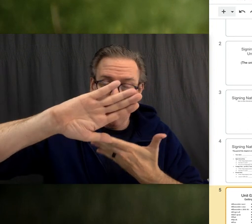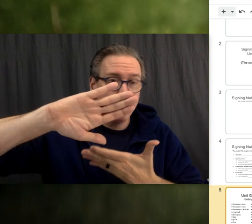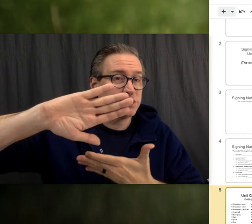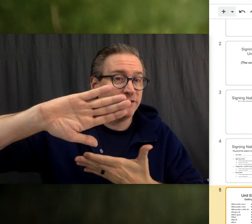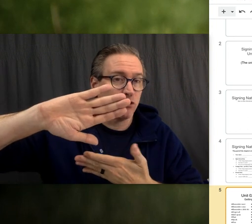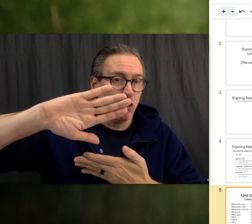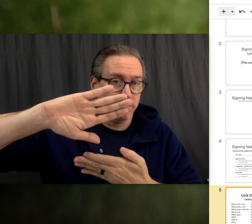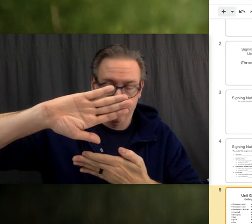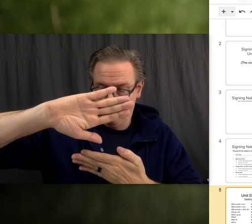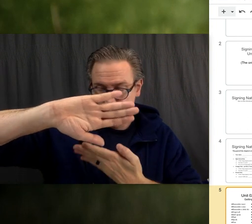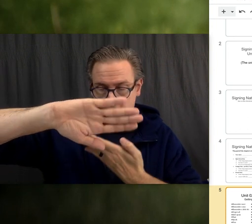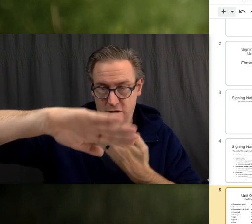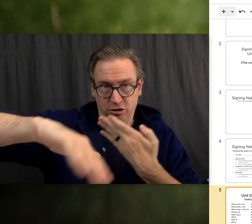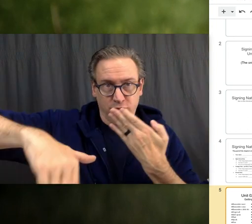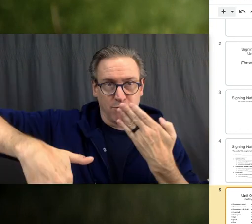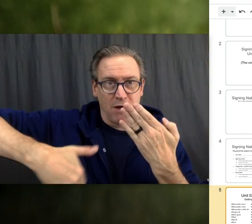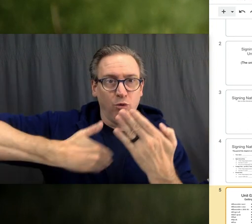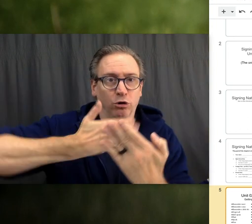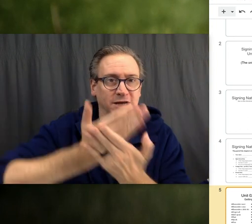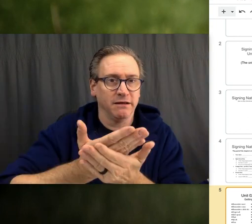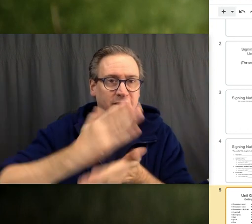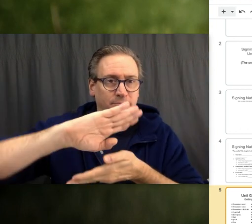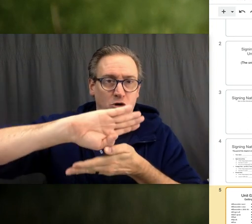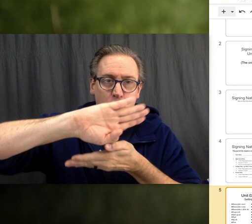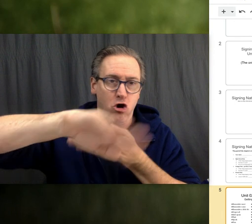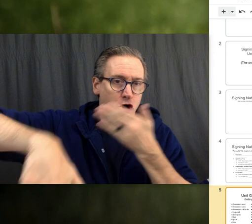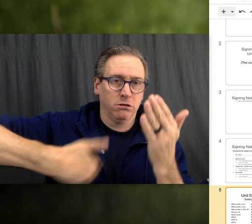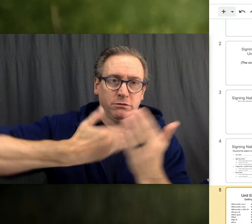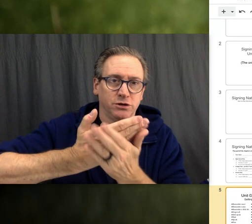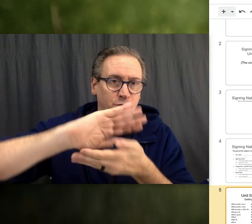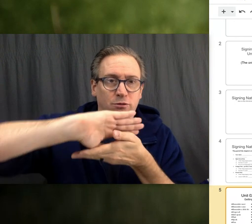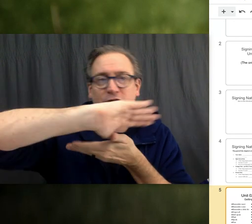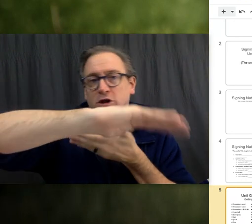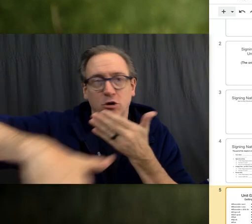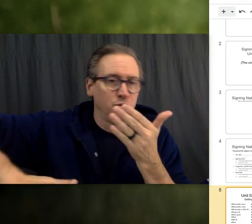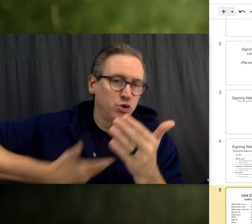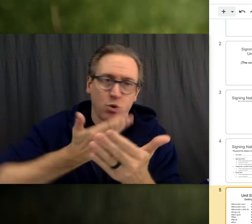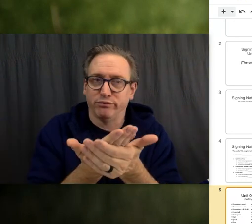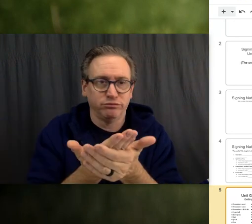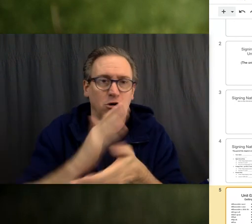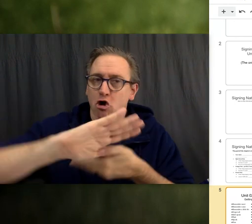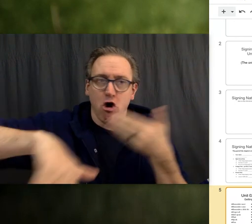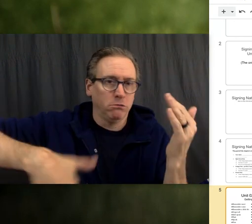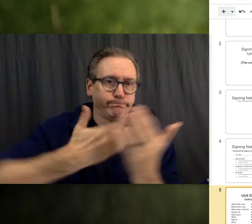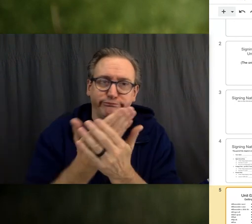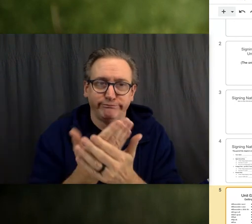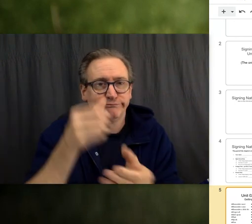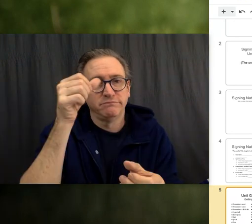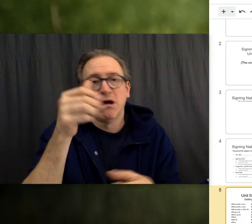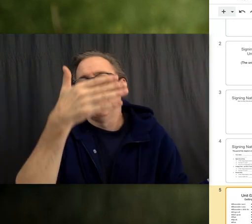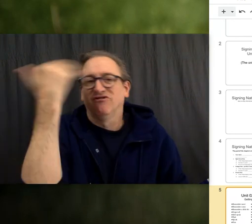And one more sign for all. Do it around the world kind of thing. All. So you go around the globe. All.